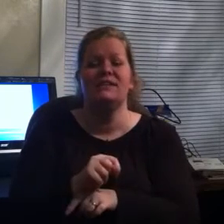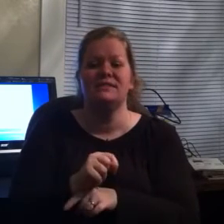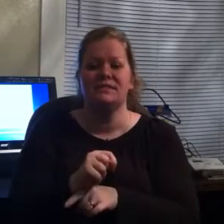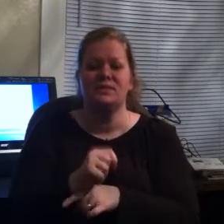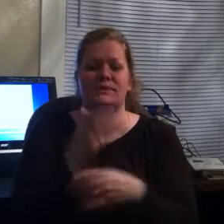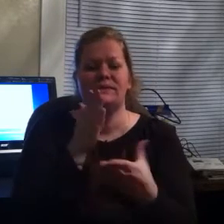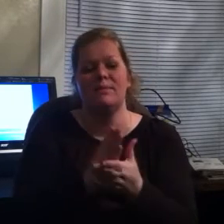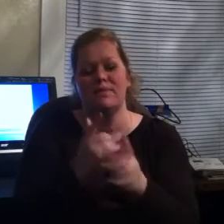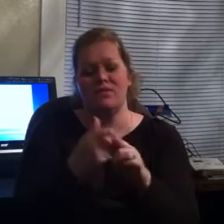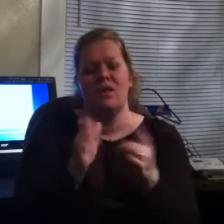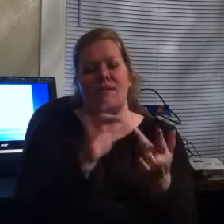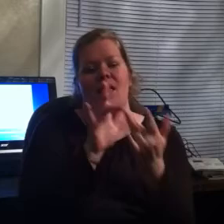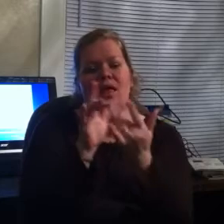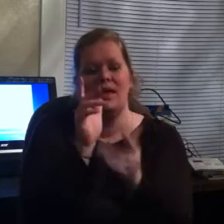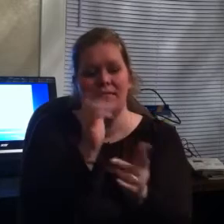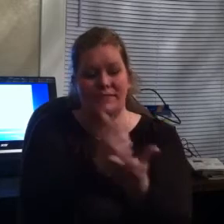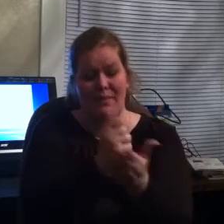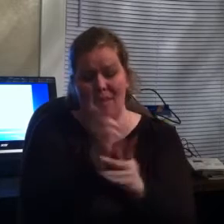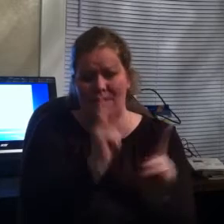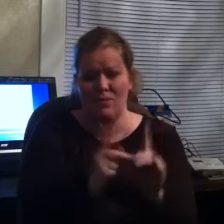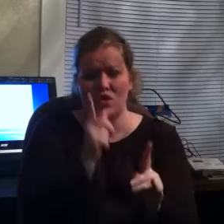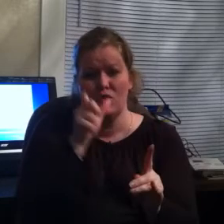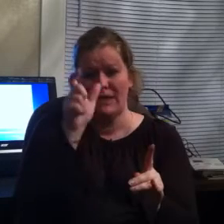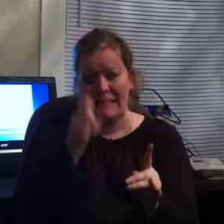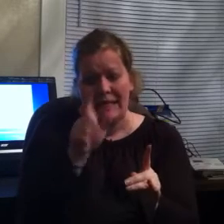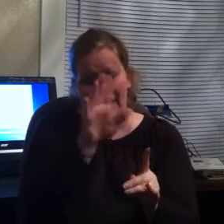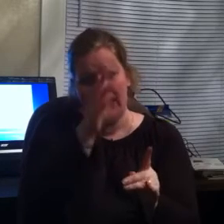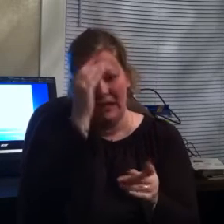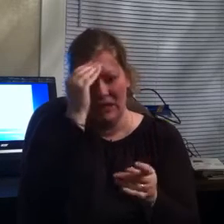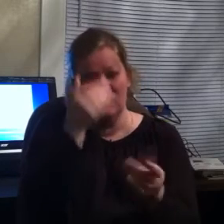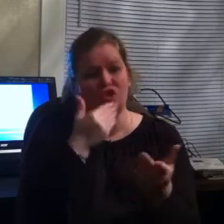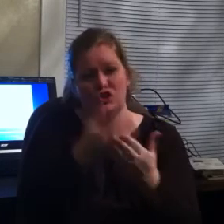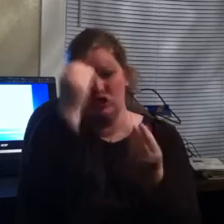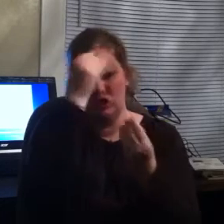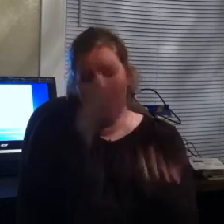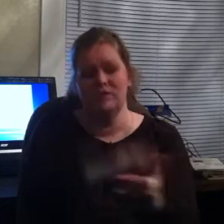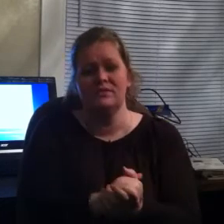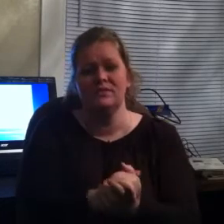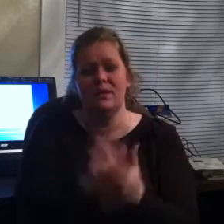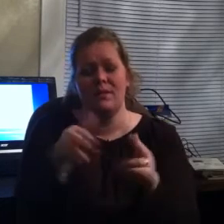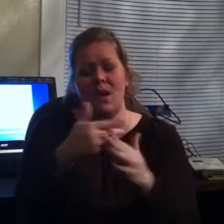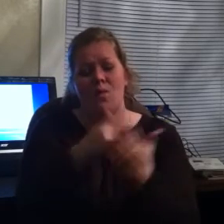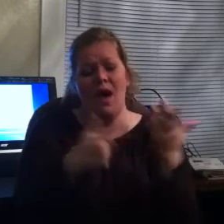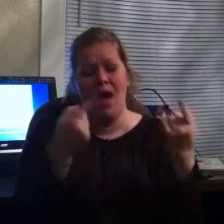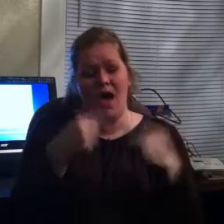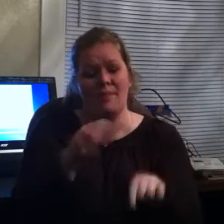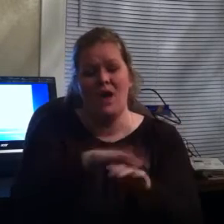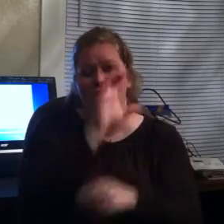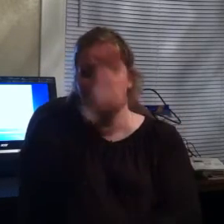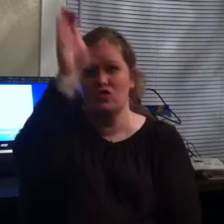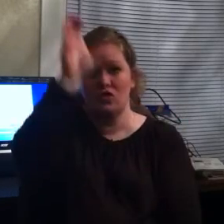who desperately need the gospel of what he did on the cross. He'll never allow those things to get in the way. Ever.